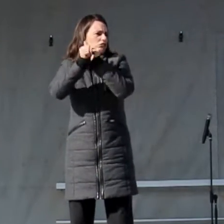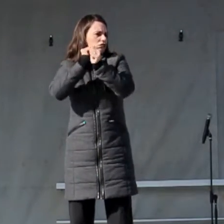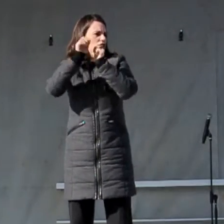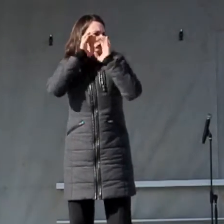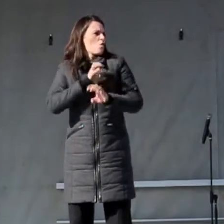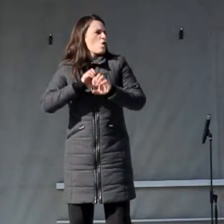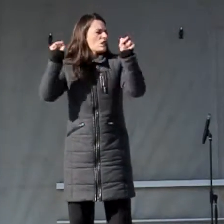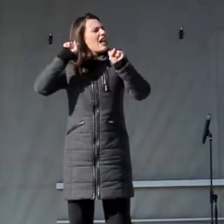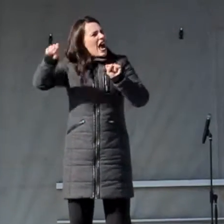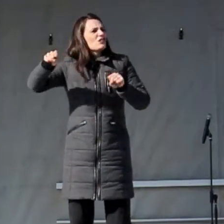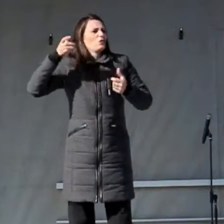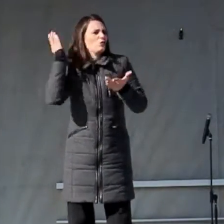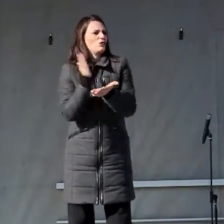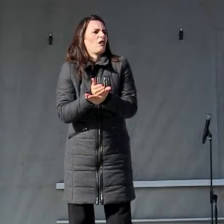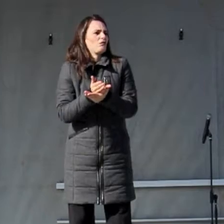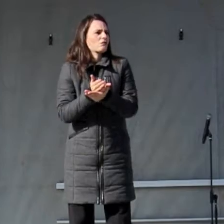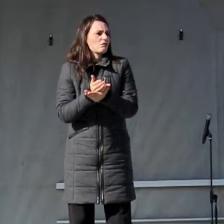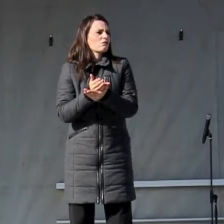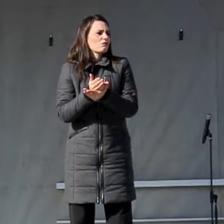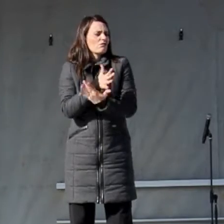stop.